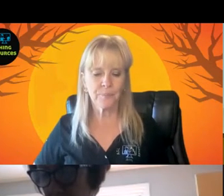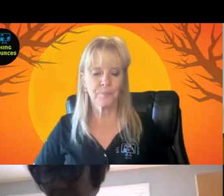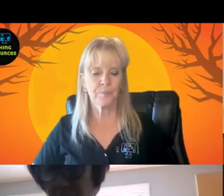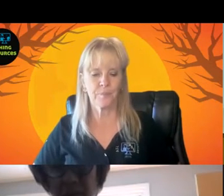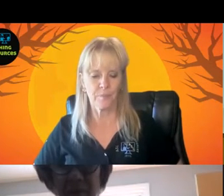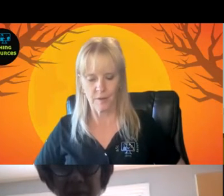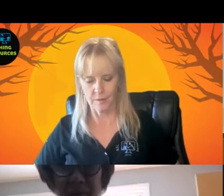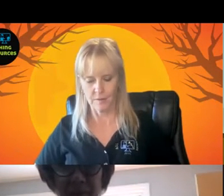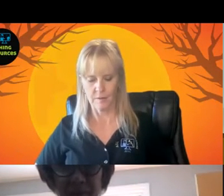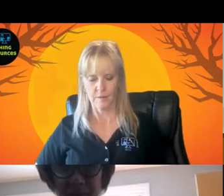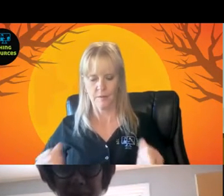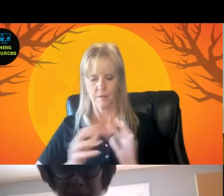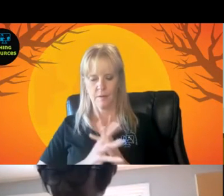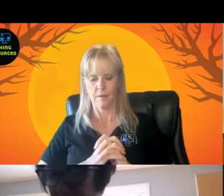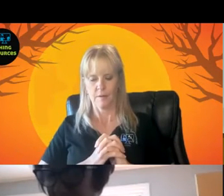go.